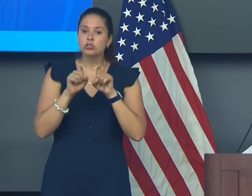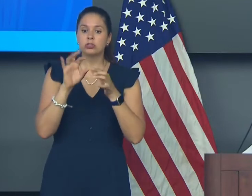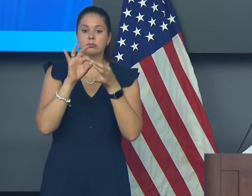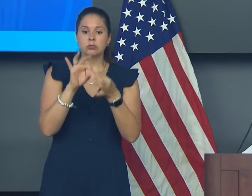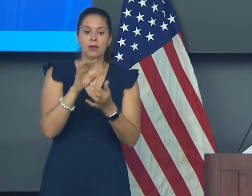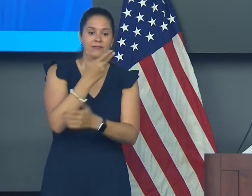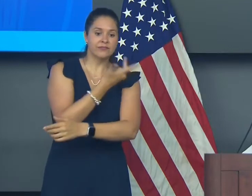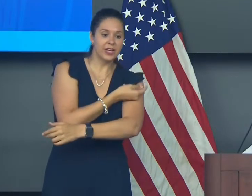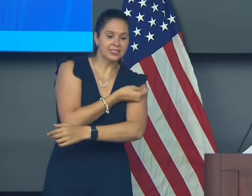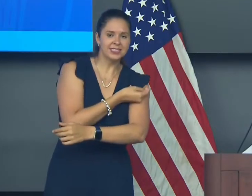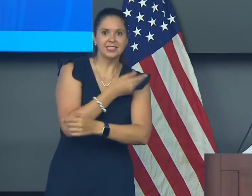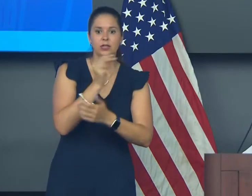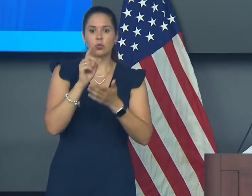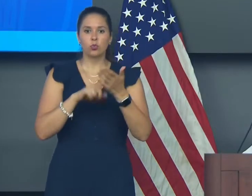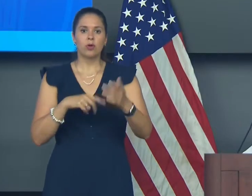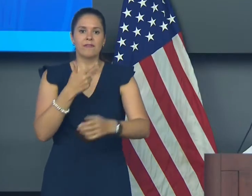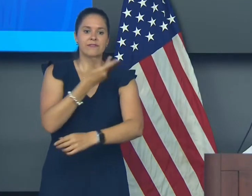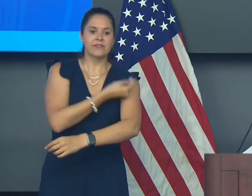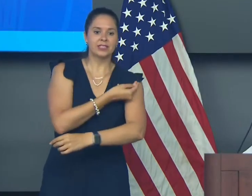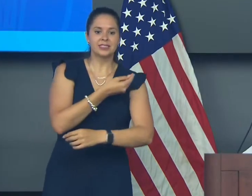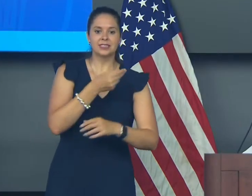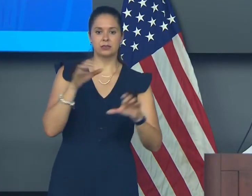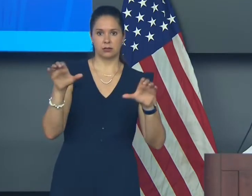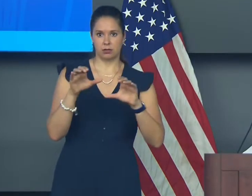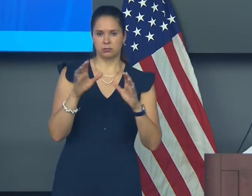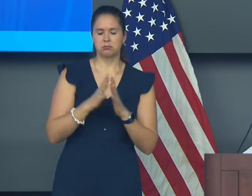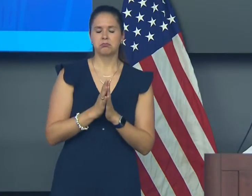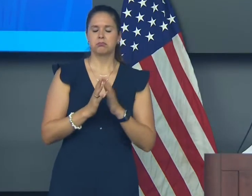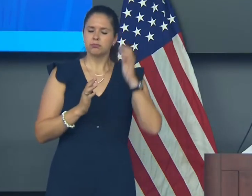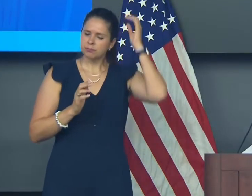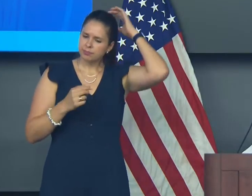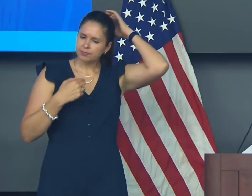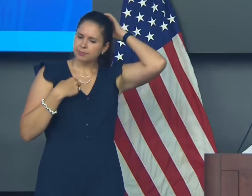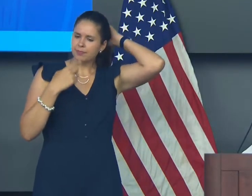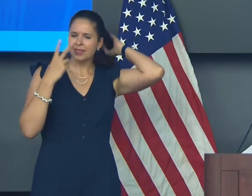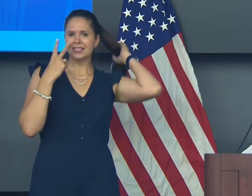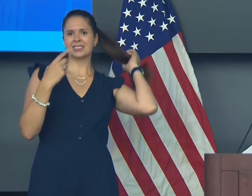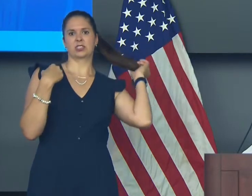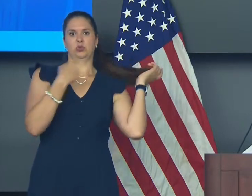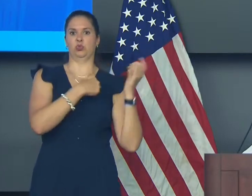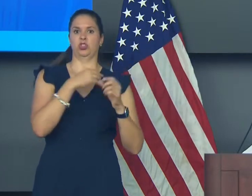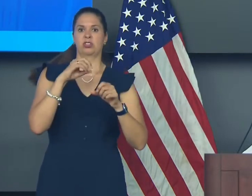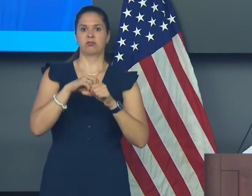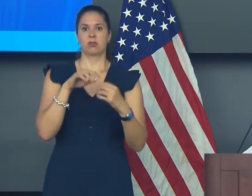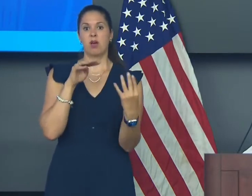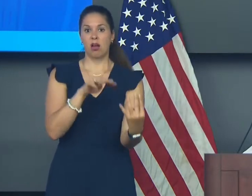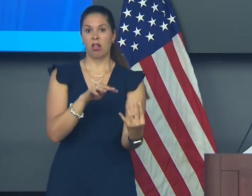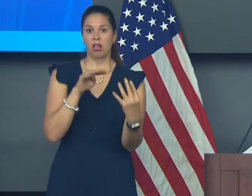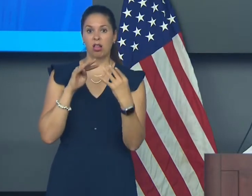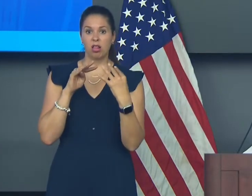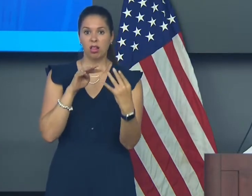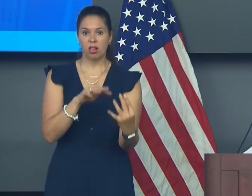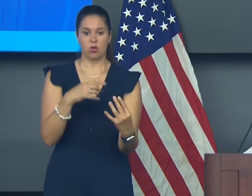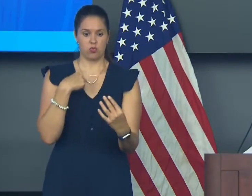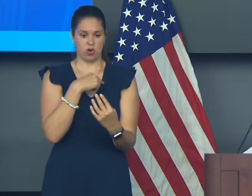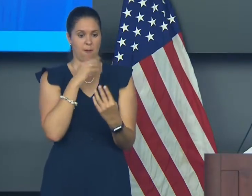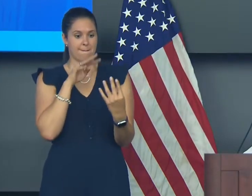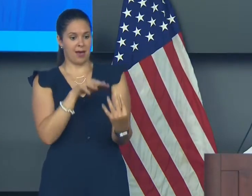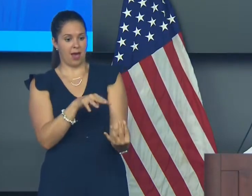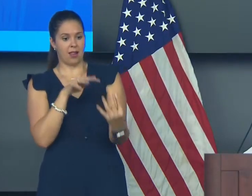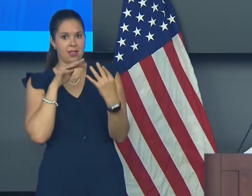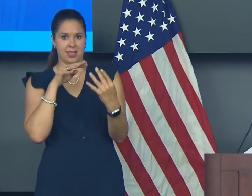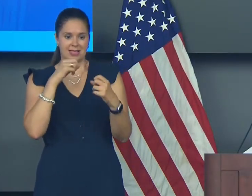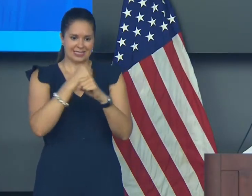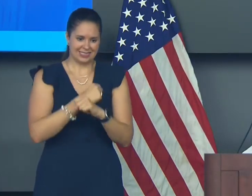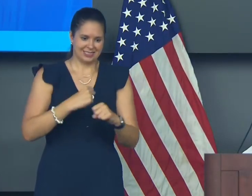the vaccine and what it does, I see that we are at a battle. We are battling a pandemic that is